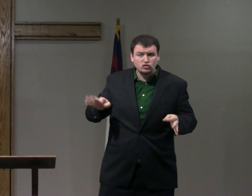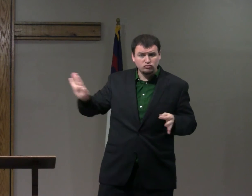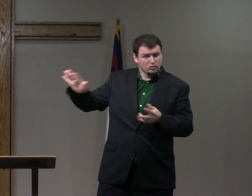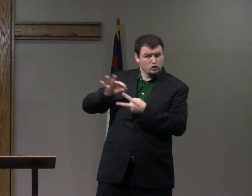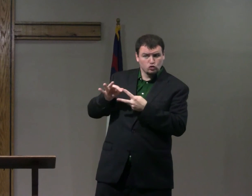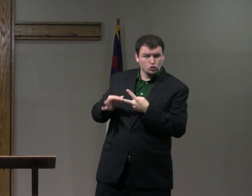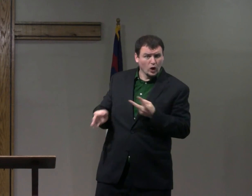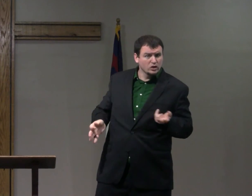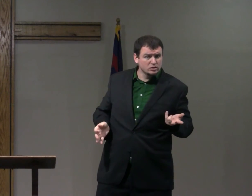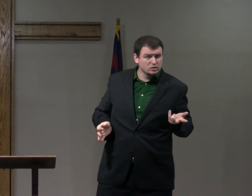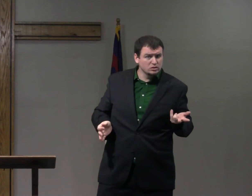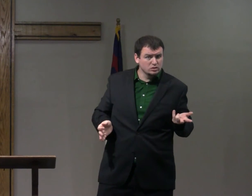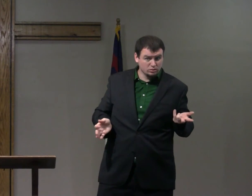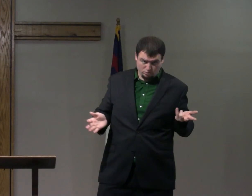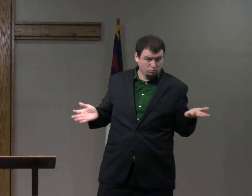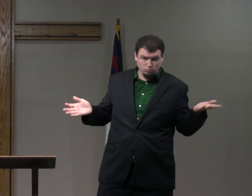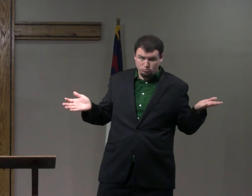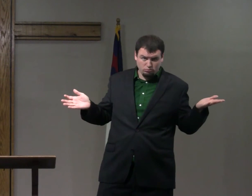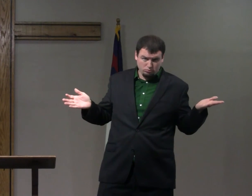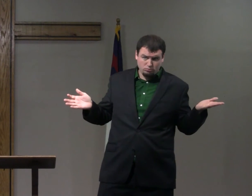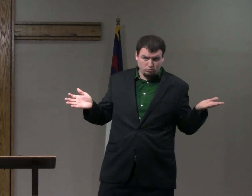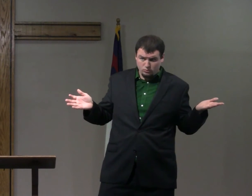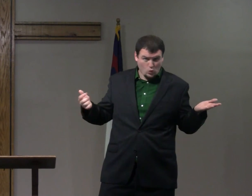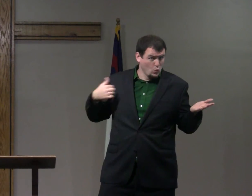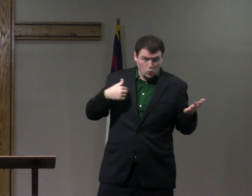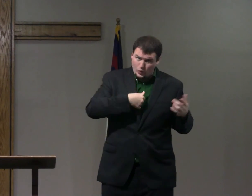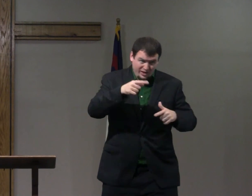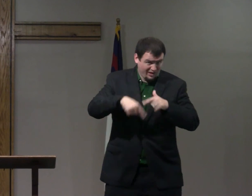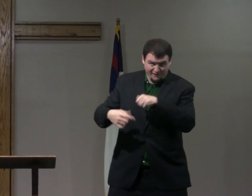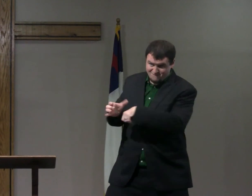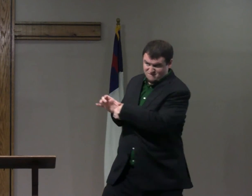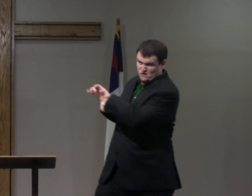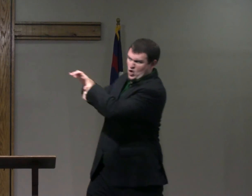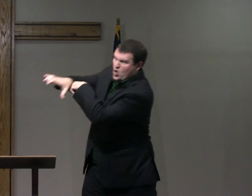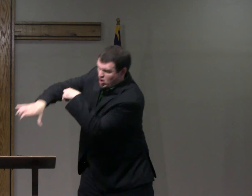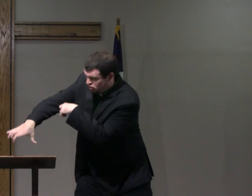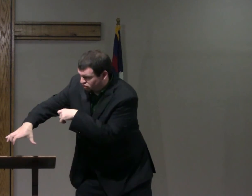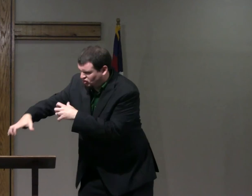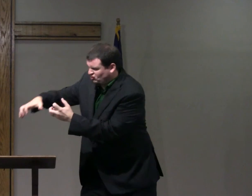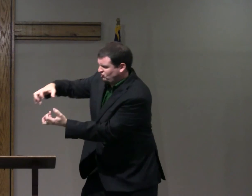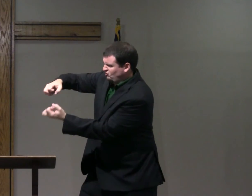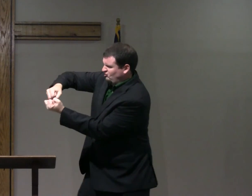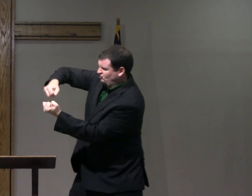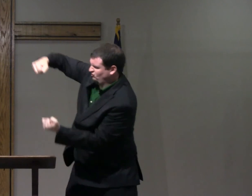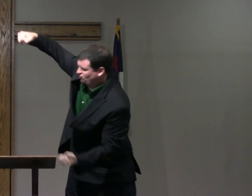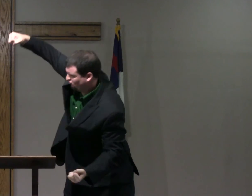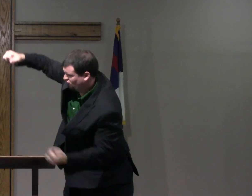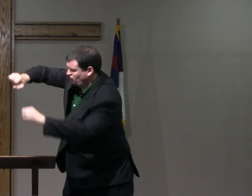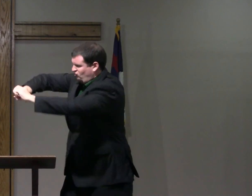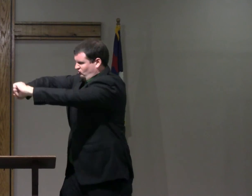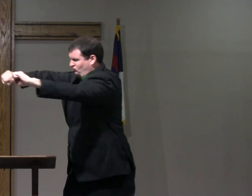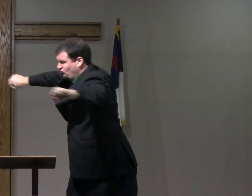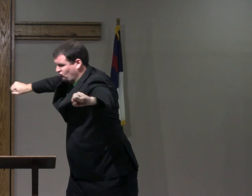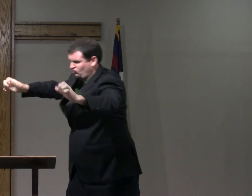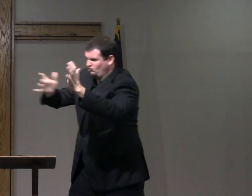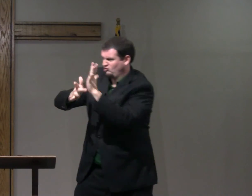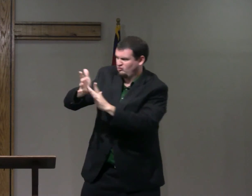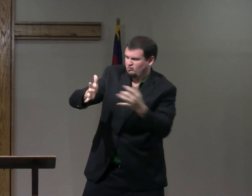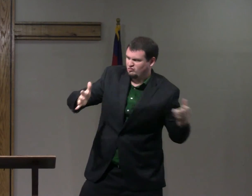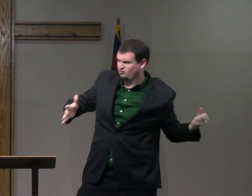And maybe they'll reject it. And that's their decision. They have a choice. We can't force them to be saved and say, hey, you